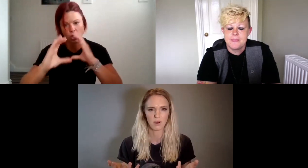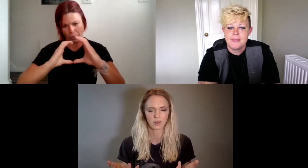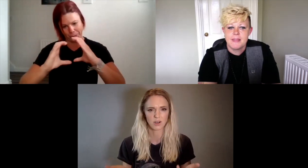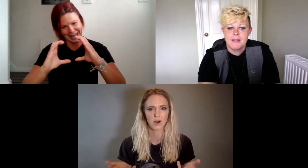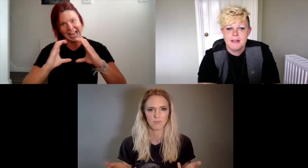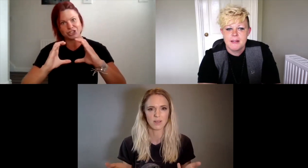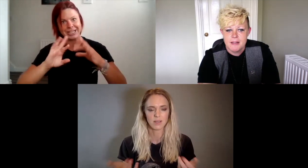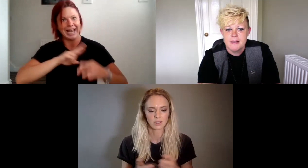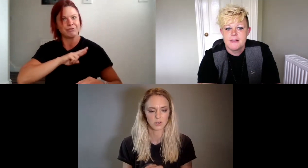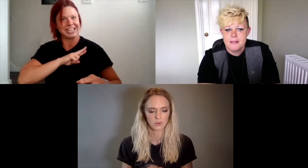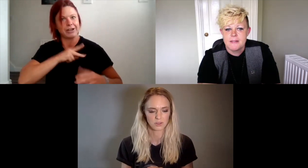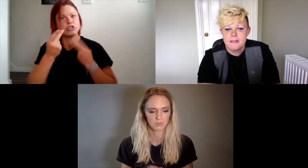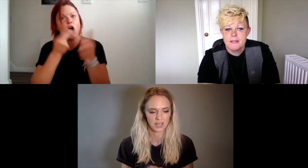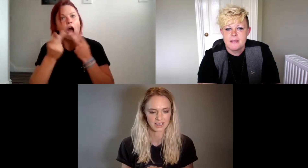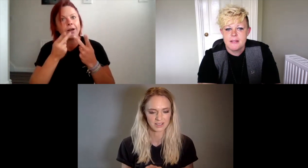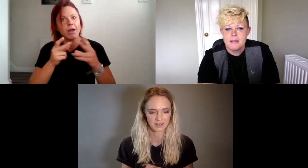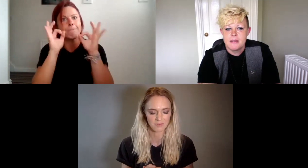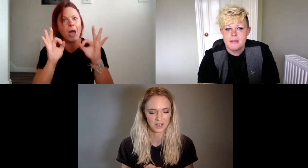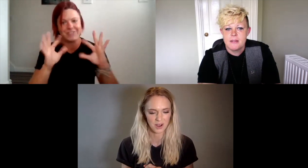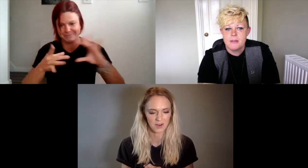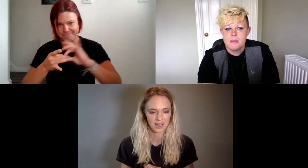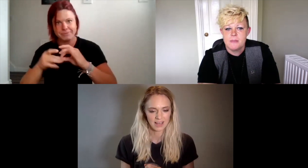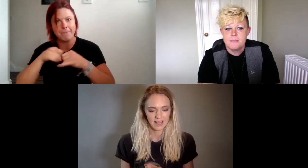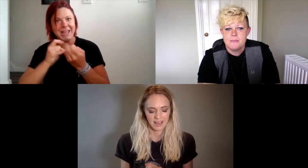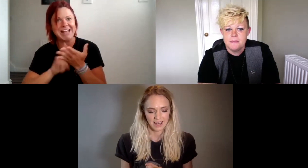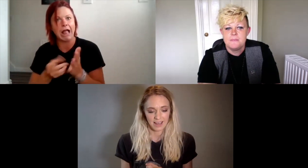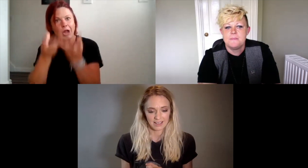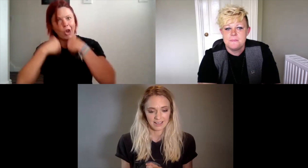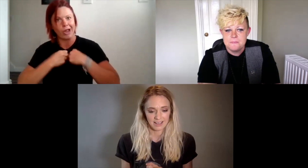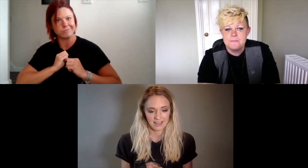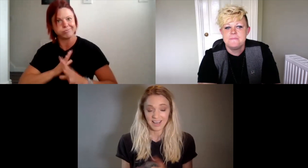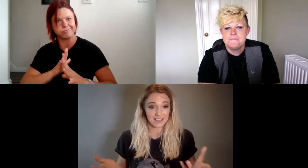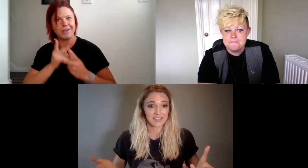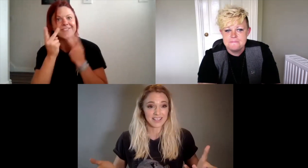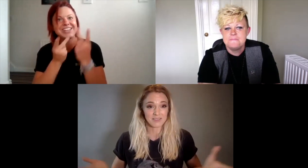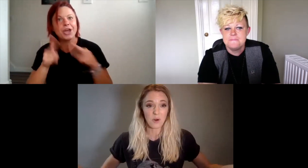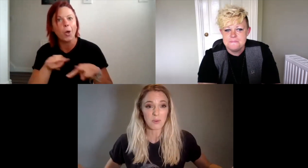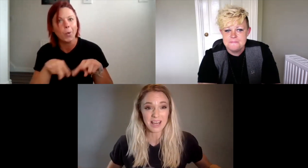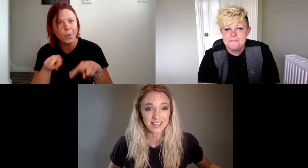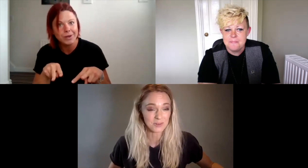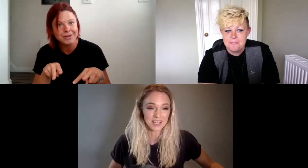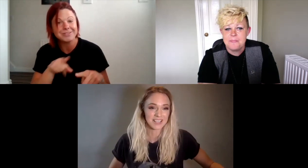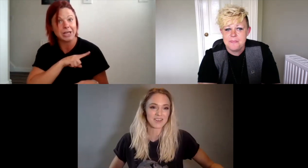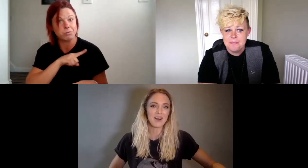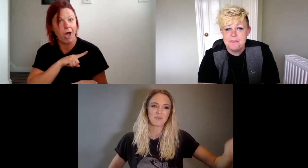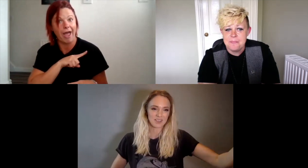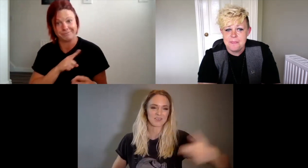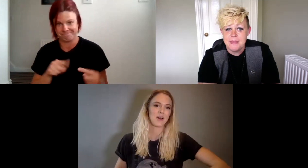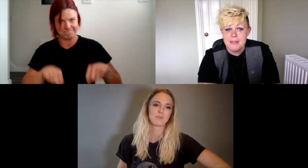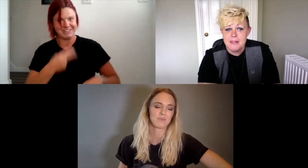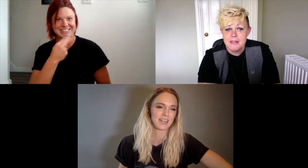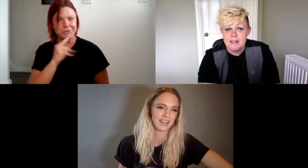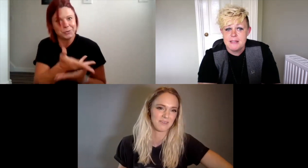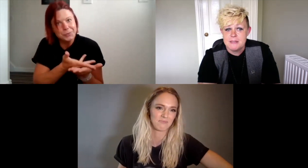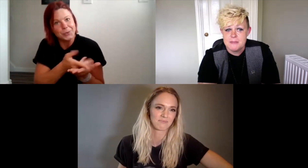the perfect time to bring it into the video. And yeah, so that's why I'm here talking to you now, because you